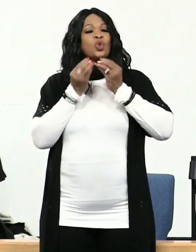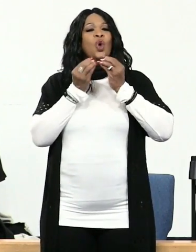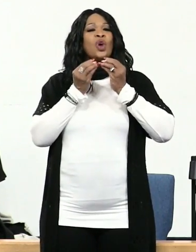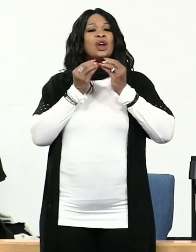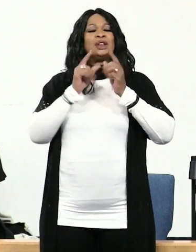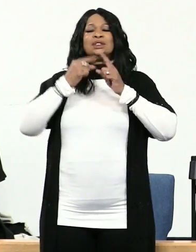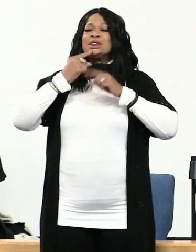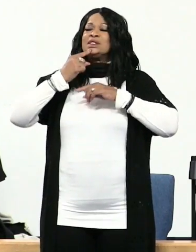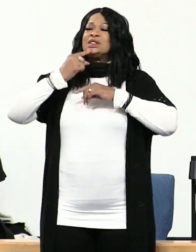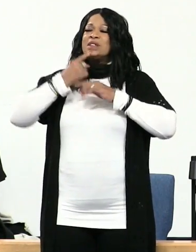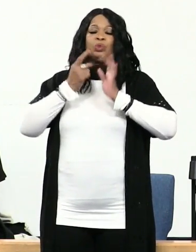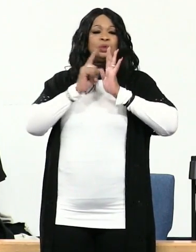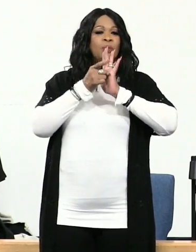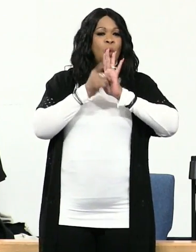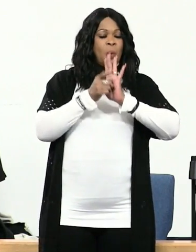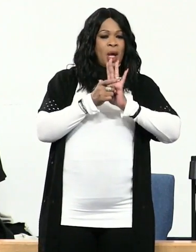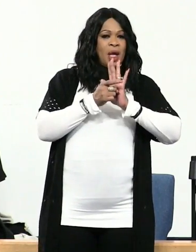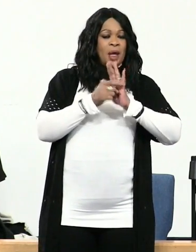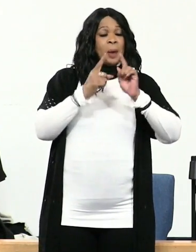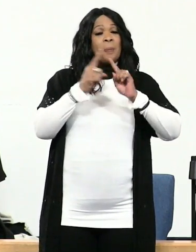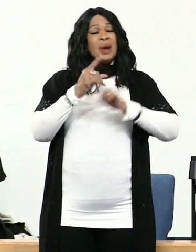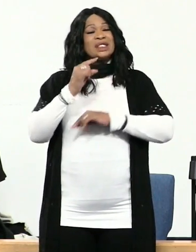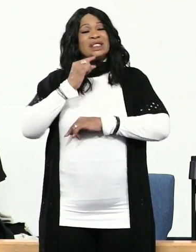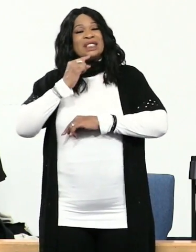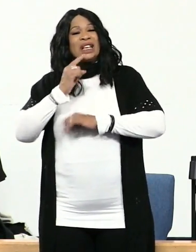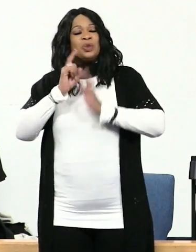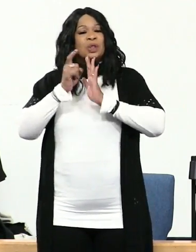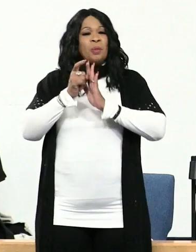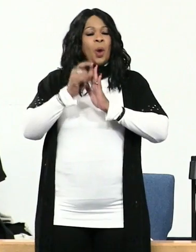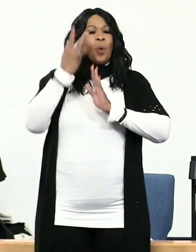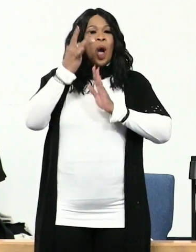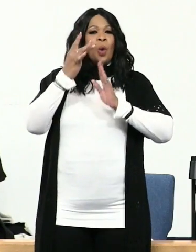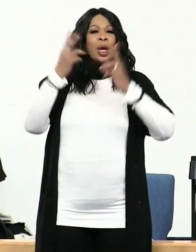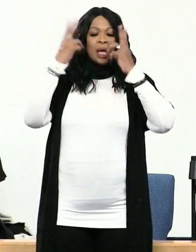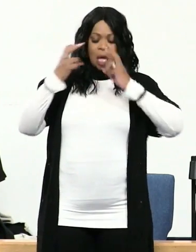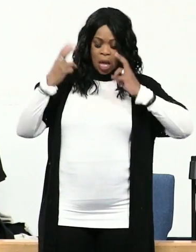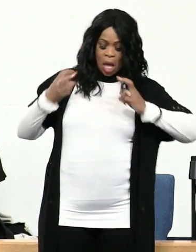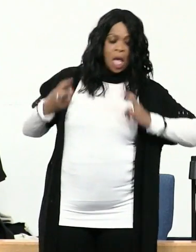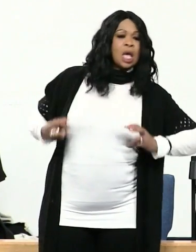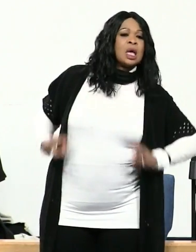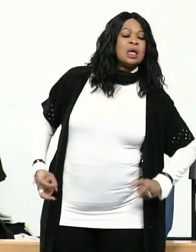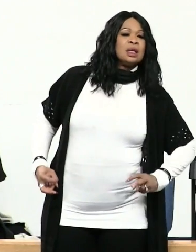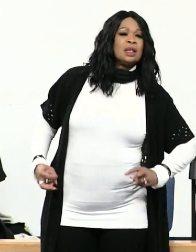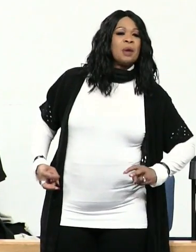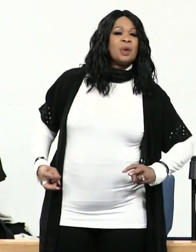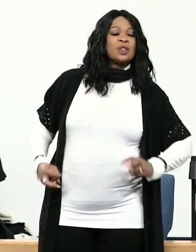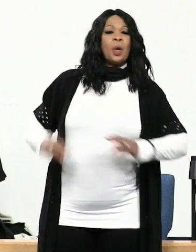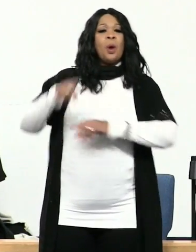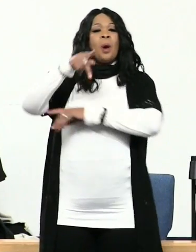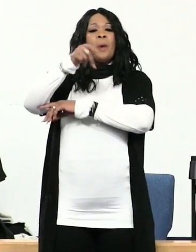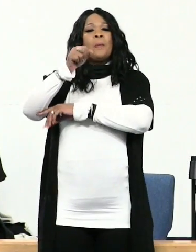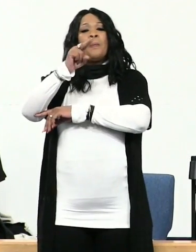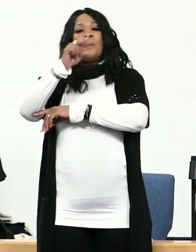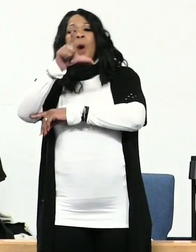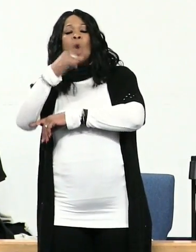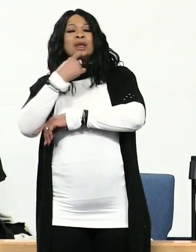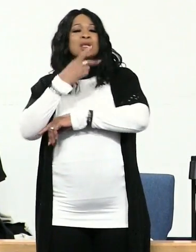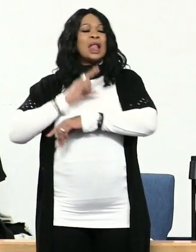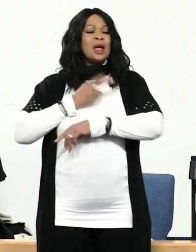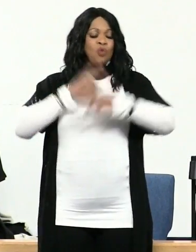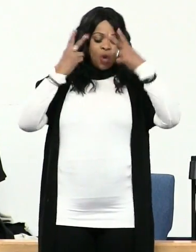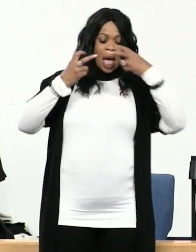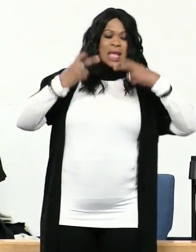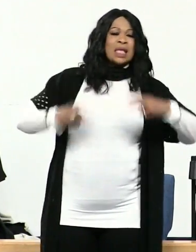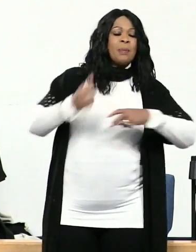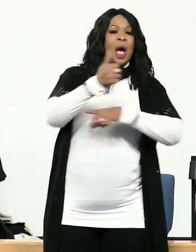serious moment. It's a serious moment because we should examine ourselves, the Apostle Paul tells us. We are to examine